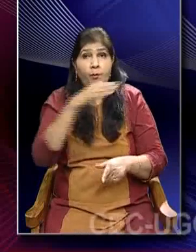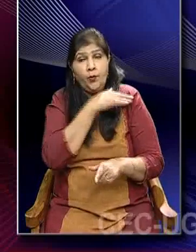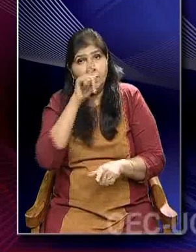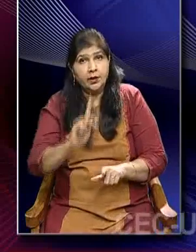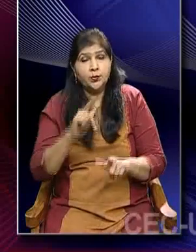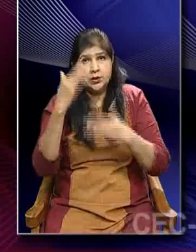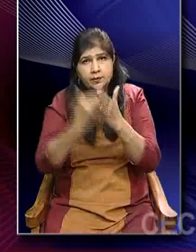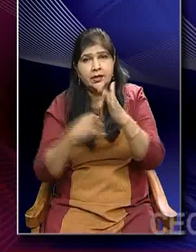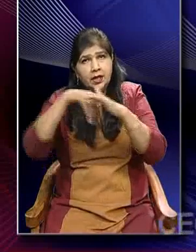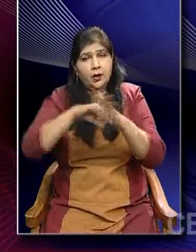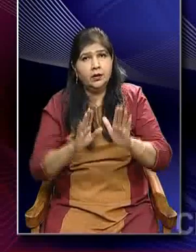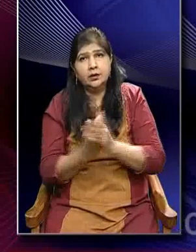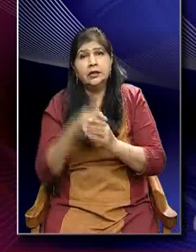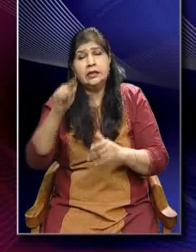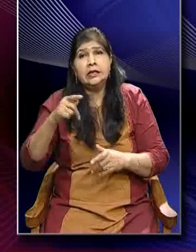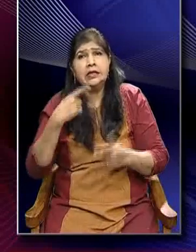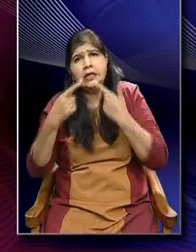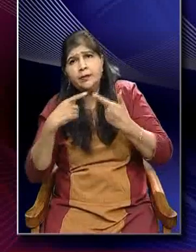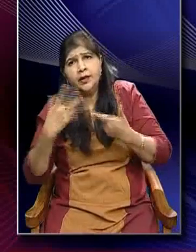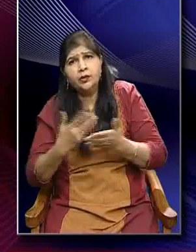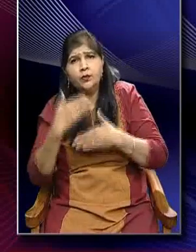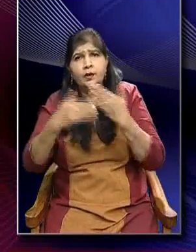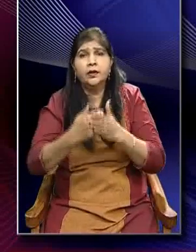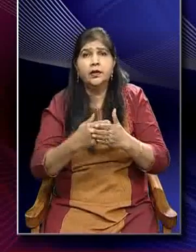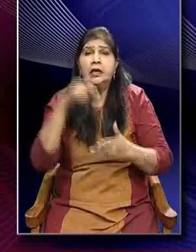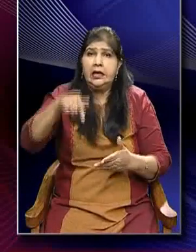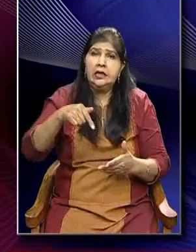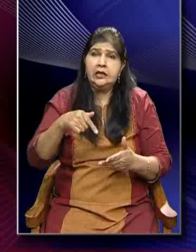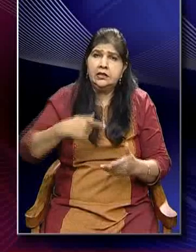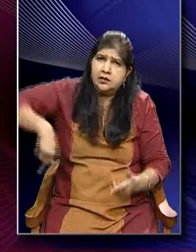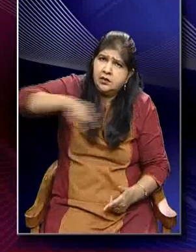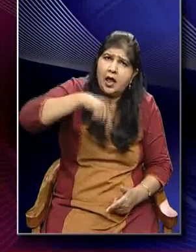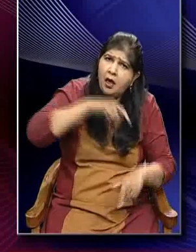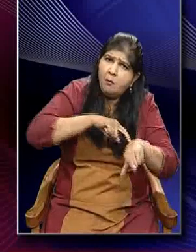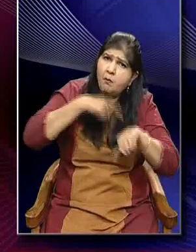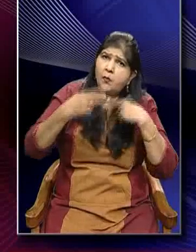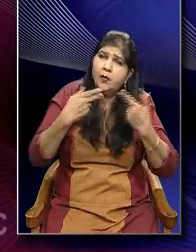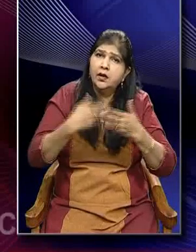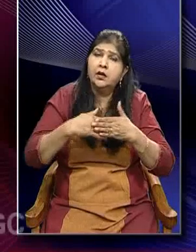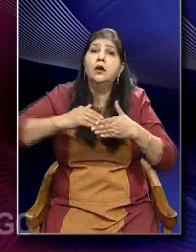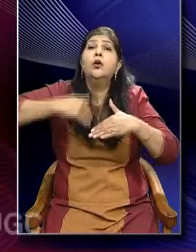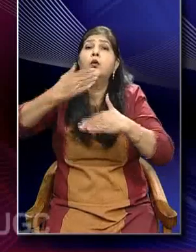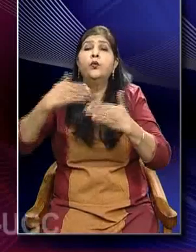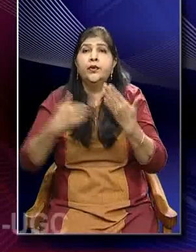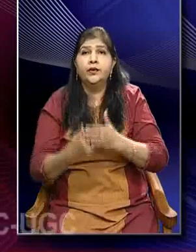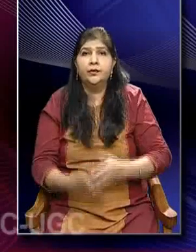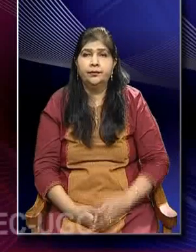role. There is a debate in this scenario, over the